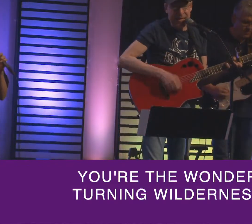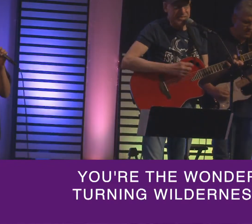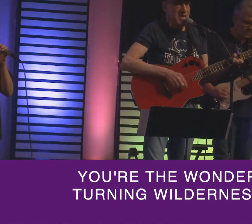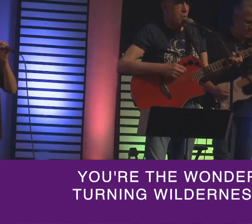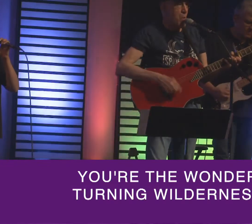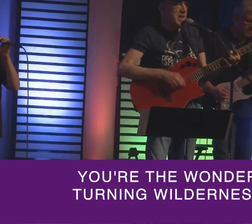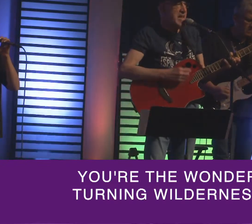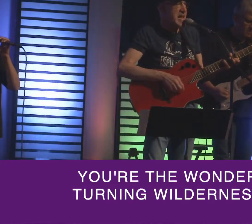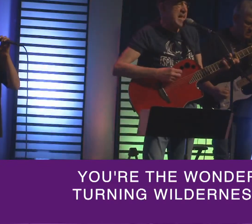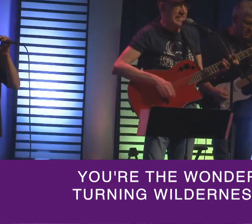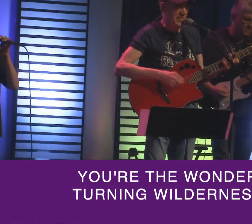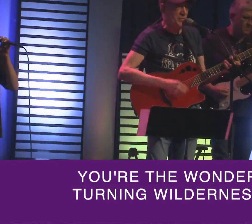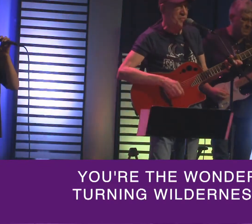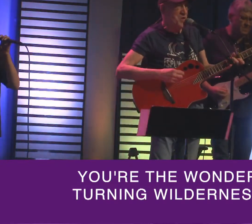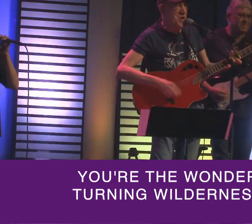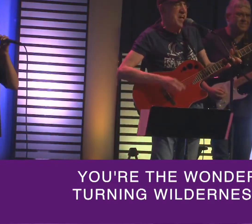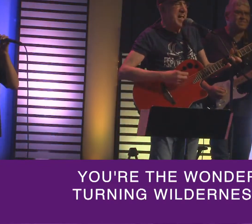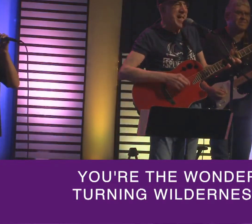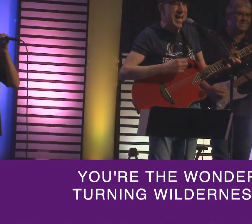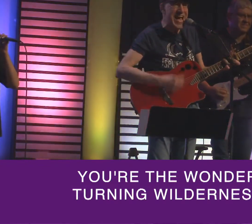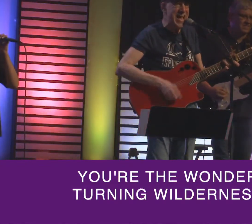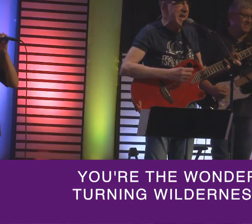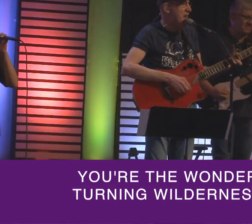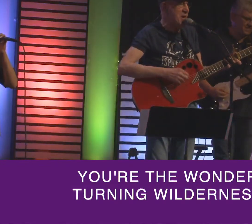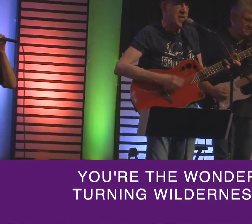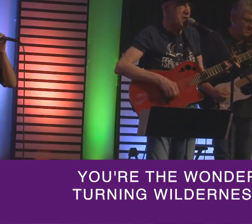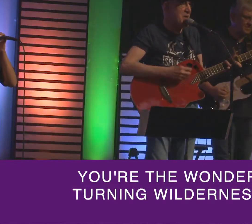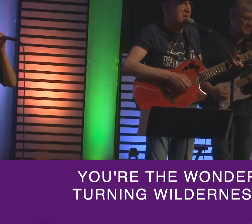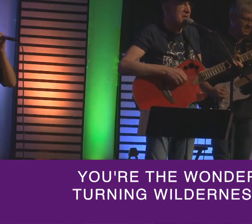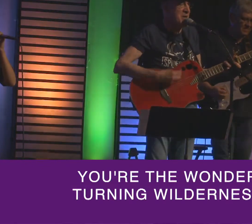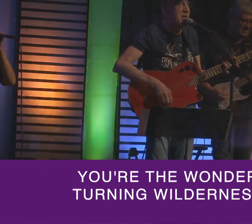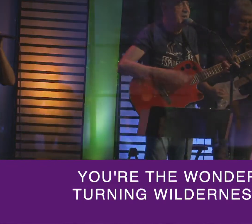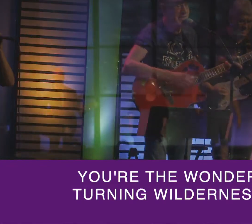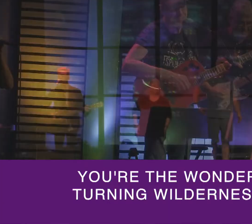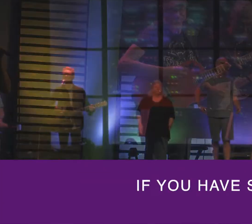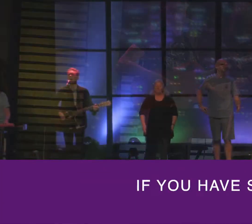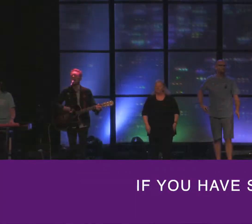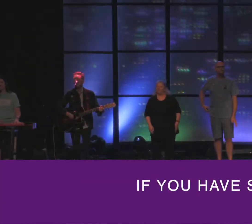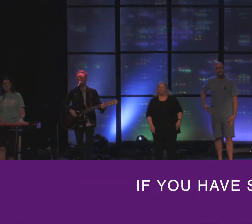world. Turn a wilderness to wonder.